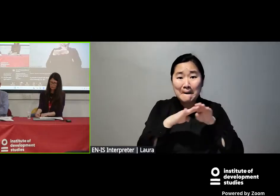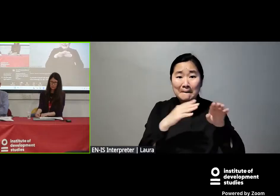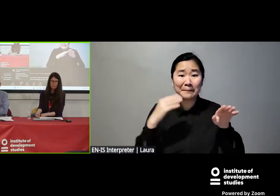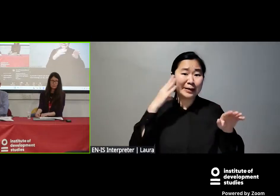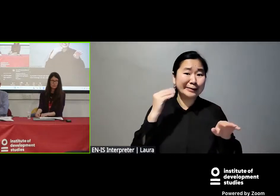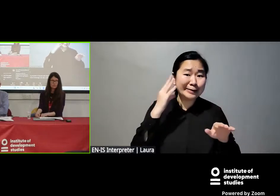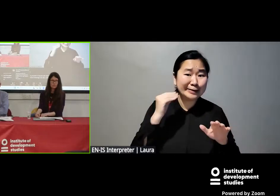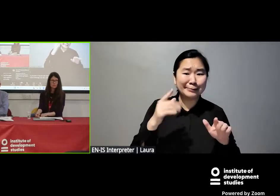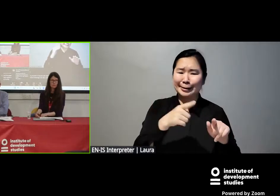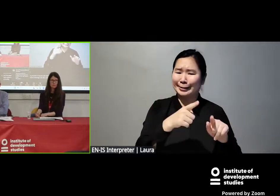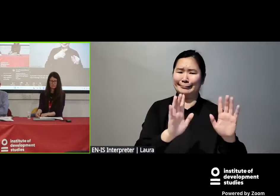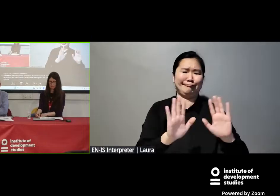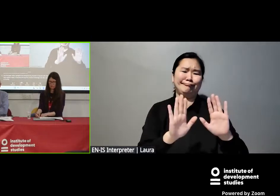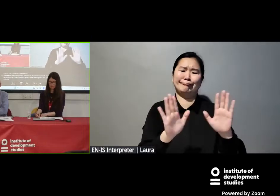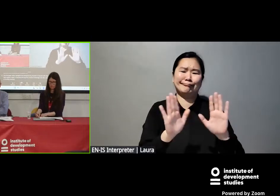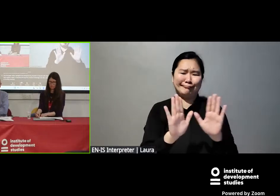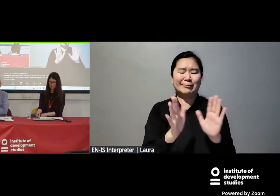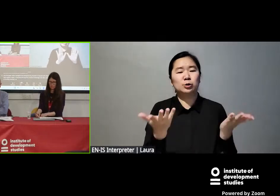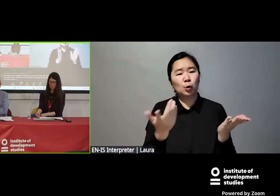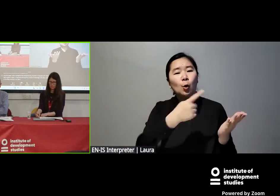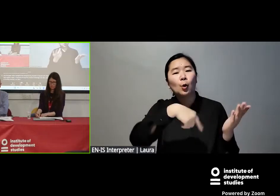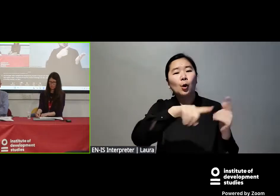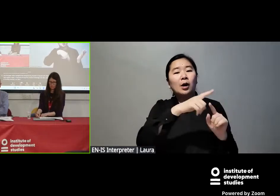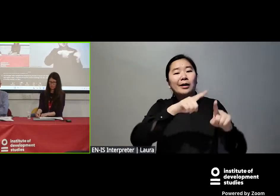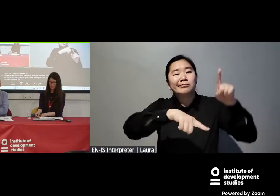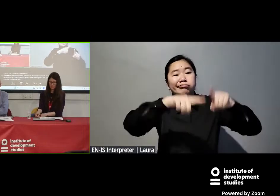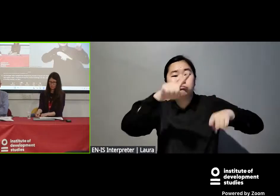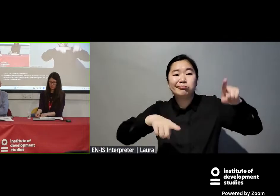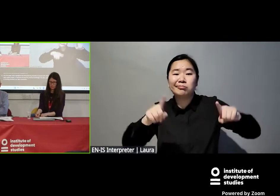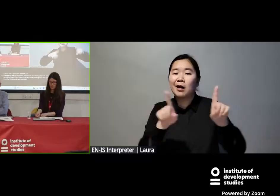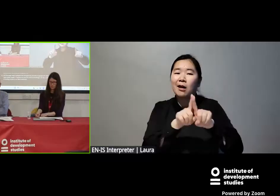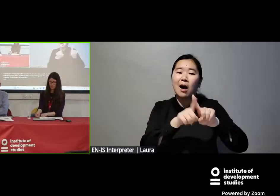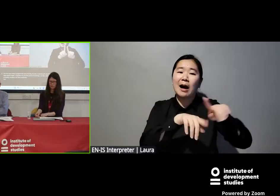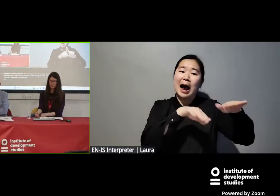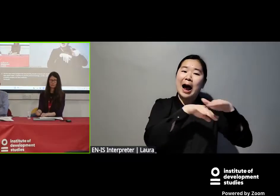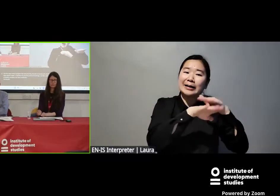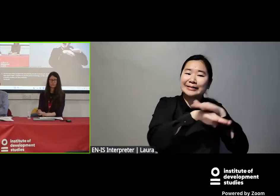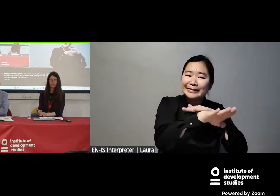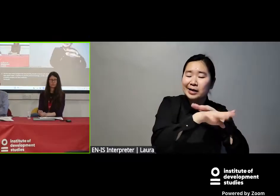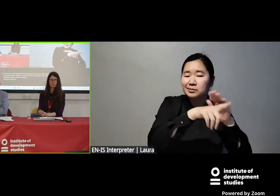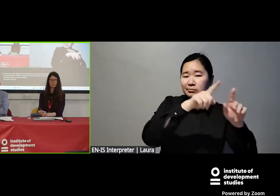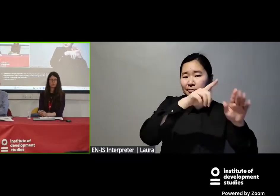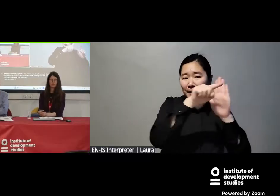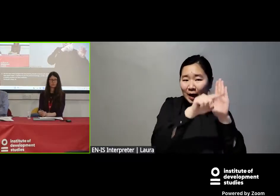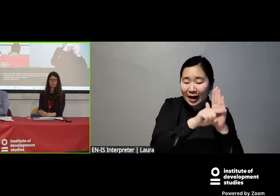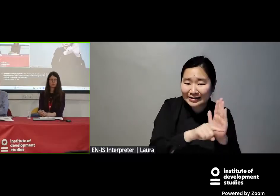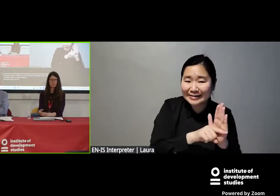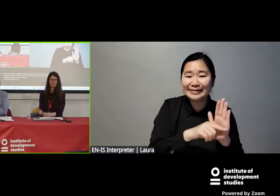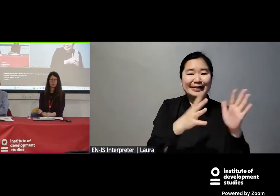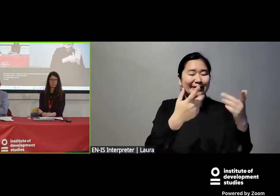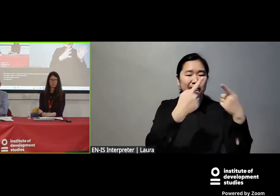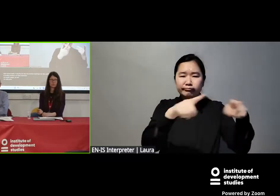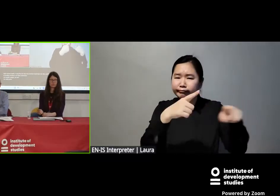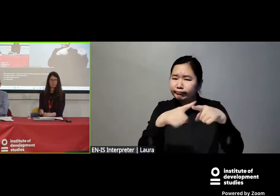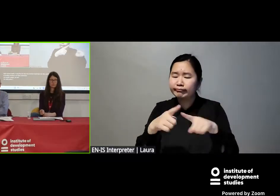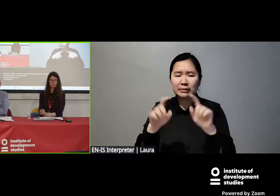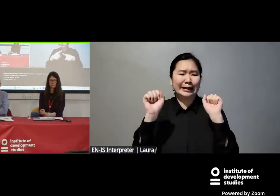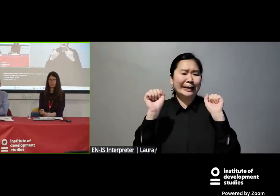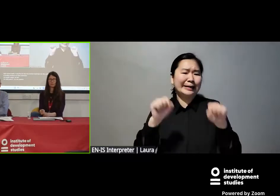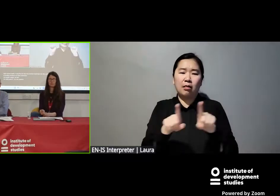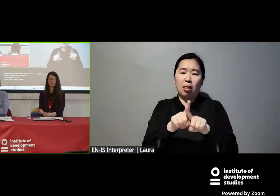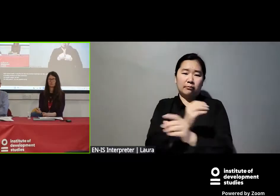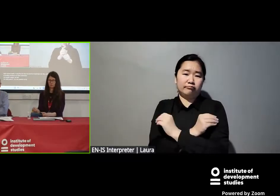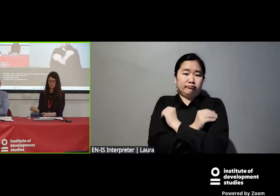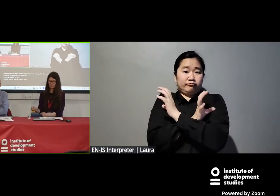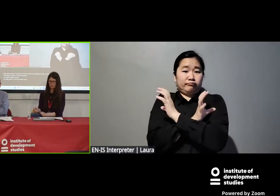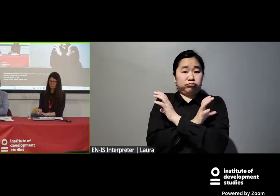mentioned, and project design as well. So it's really great to see that question being asked, because it is a